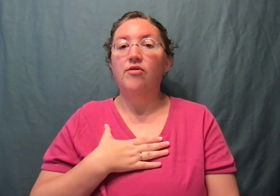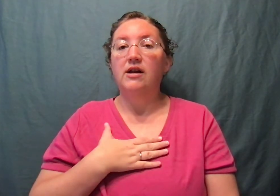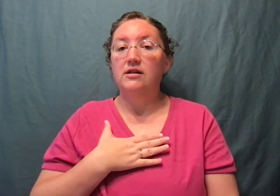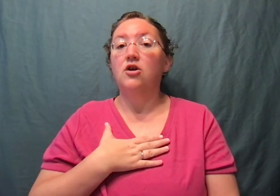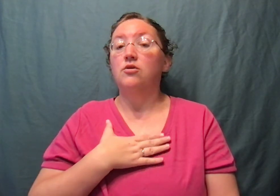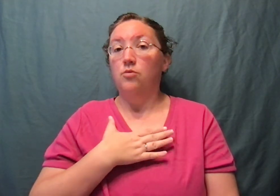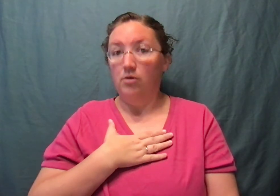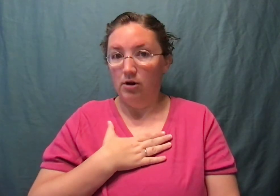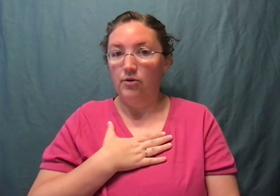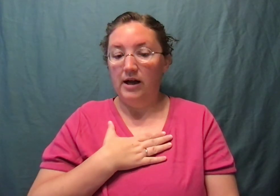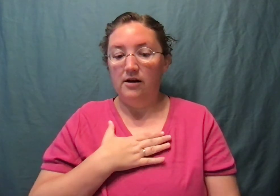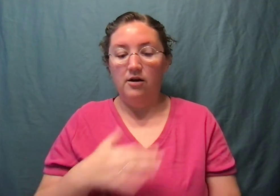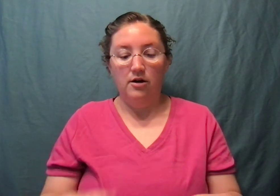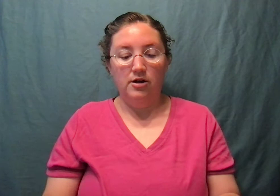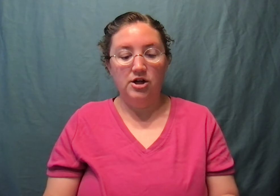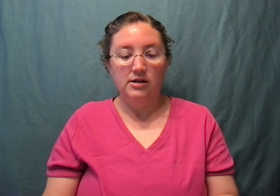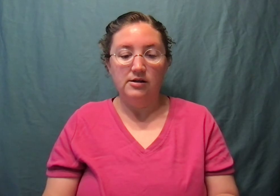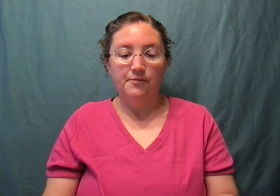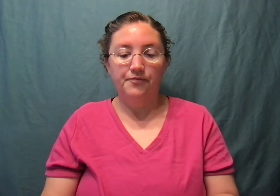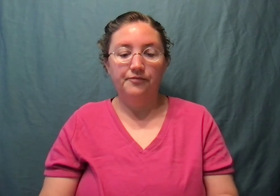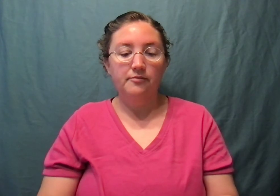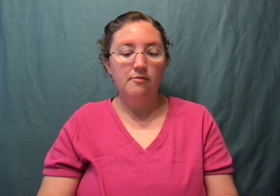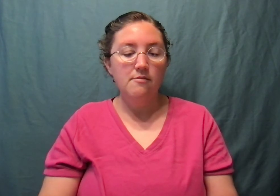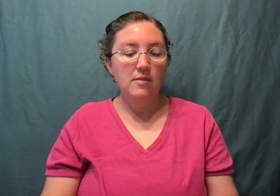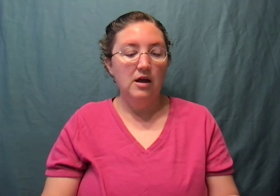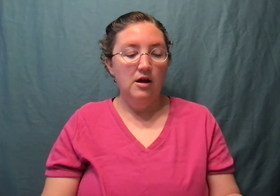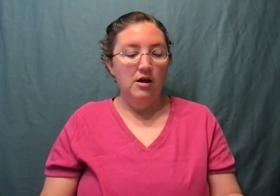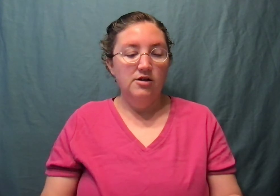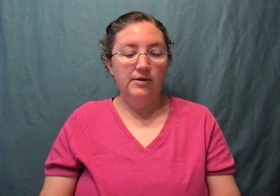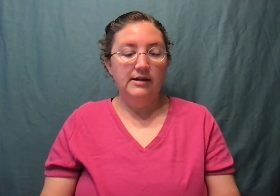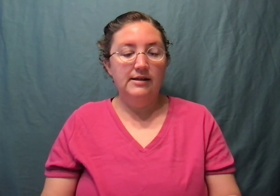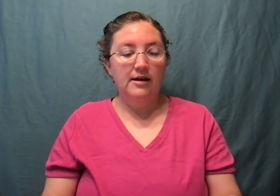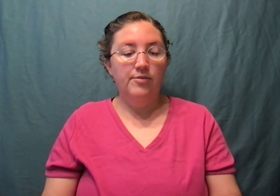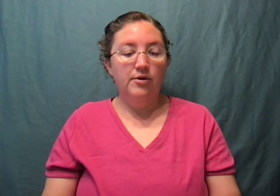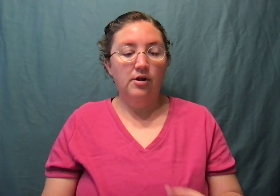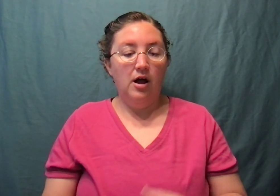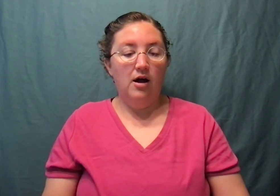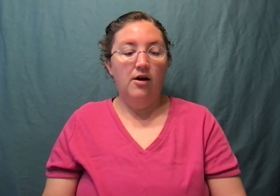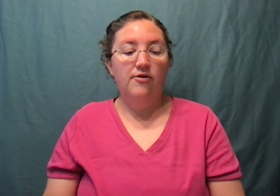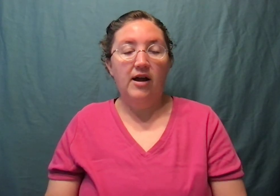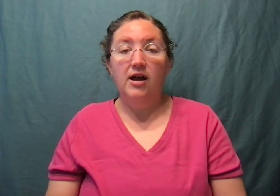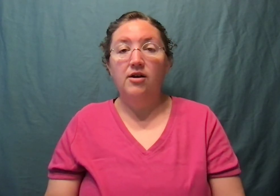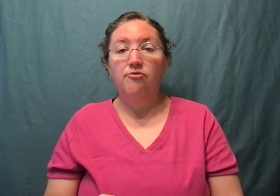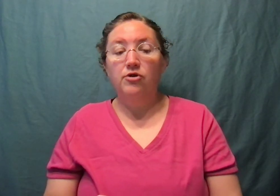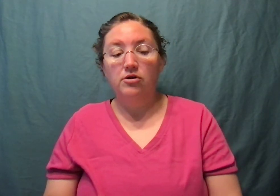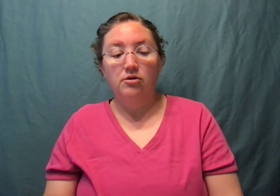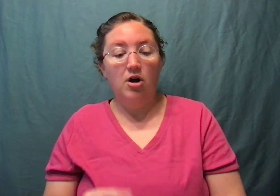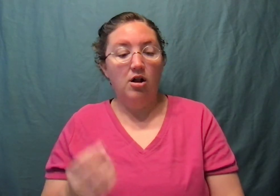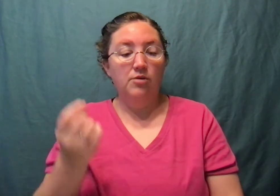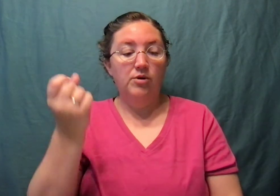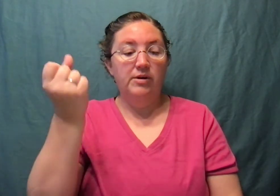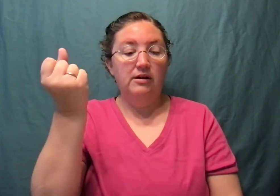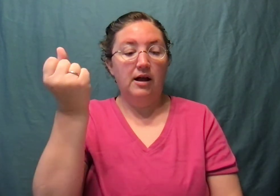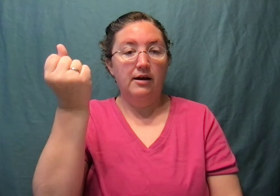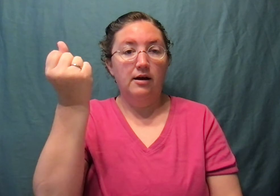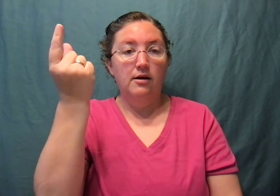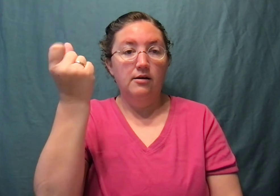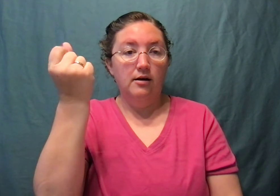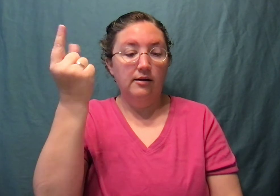it's located on the chest. So an example of a vertical column would be like